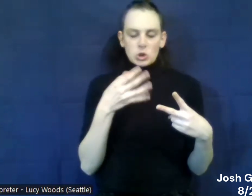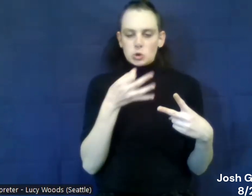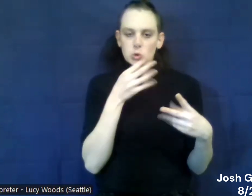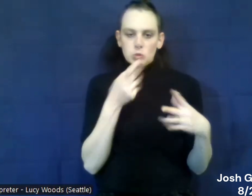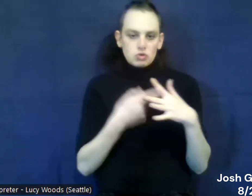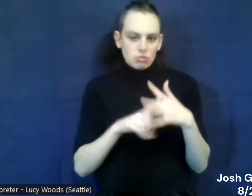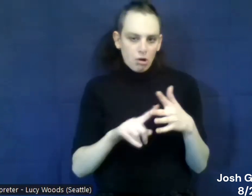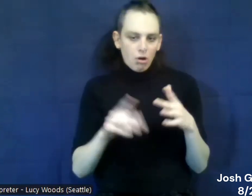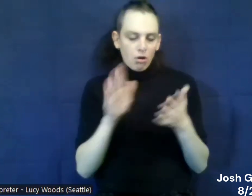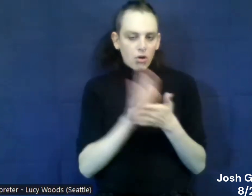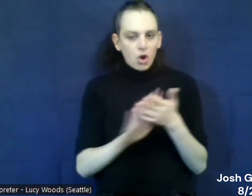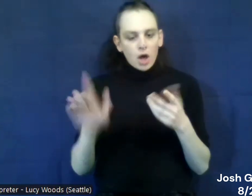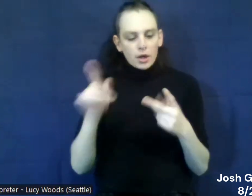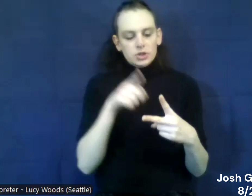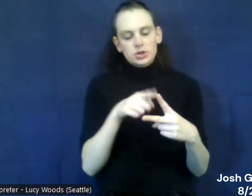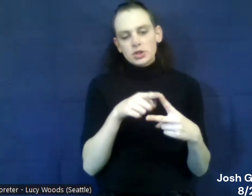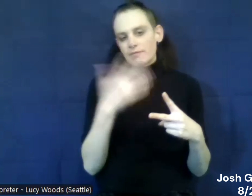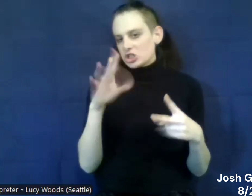of process where,